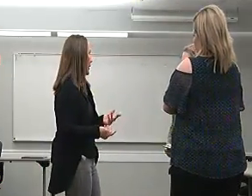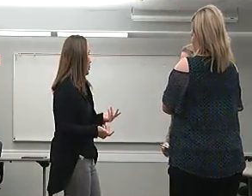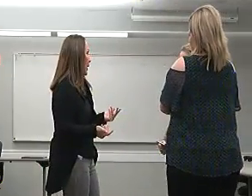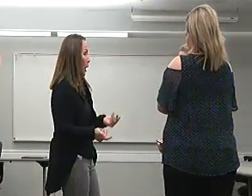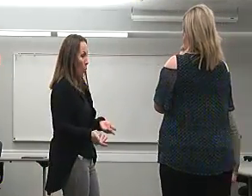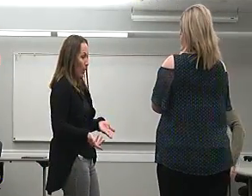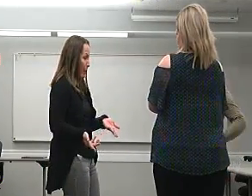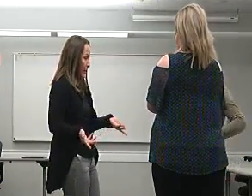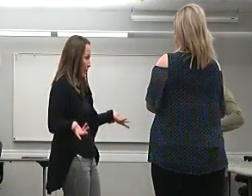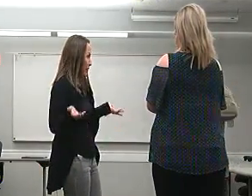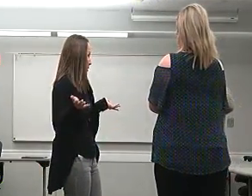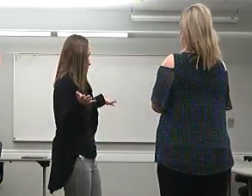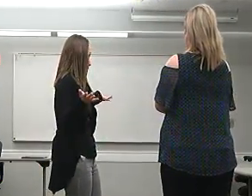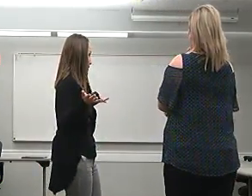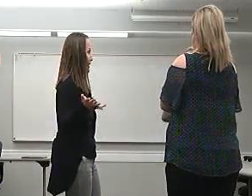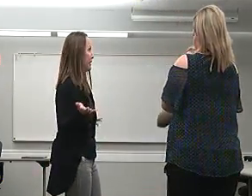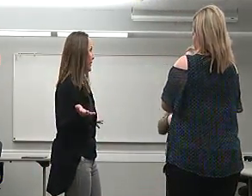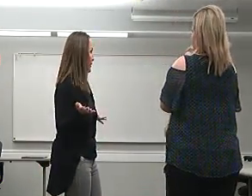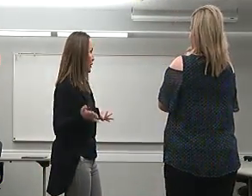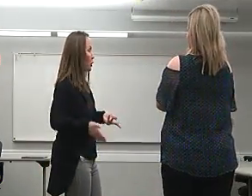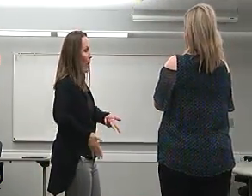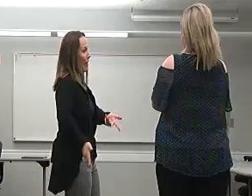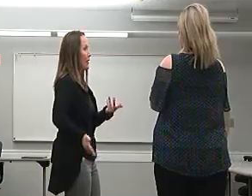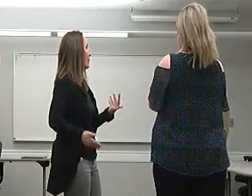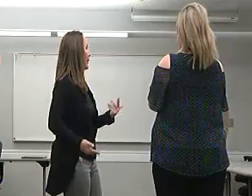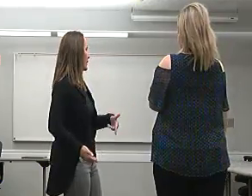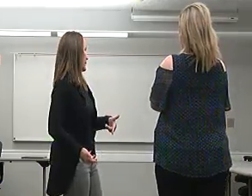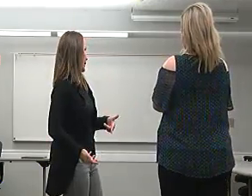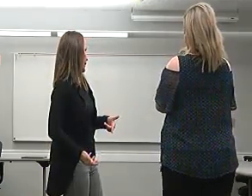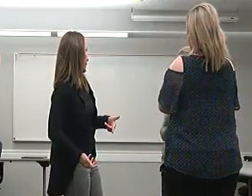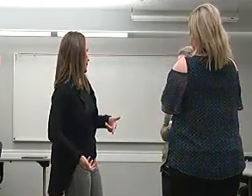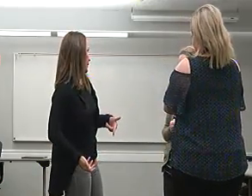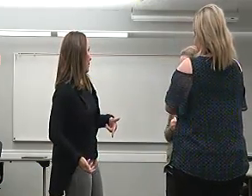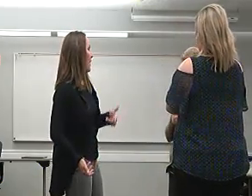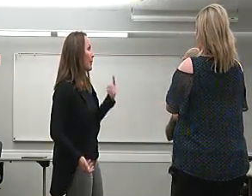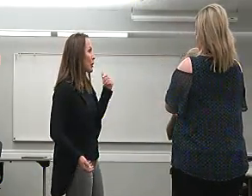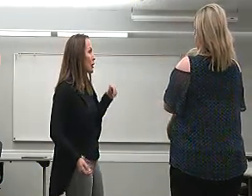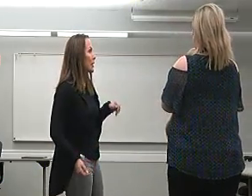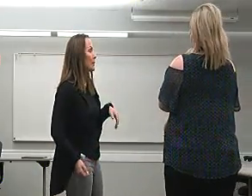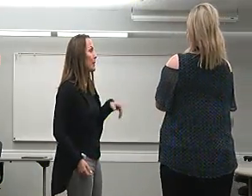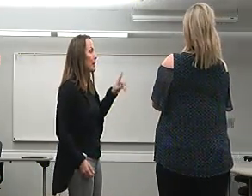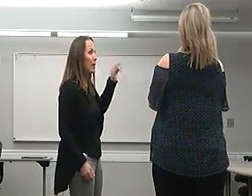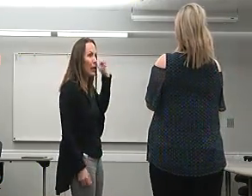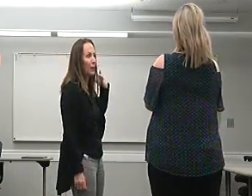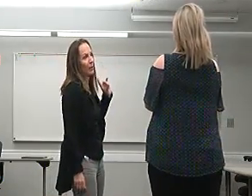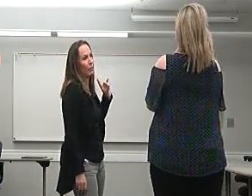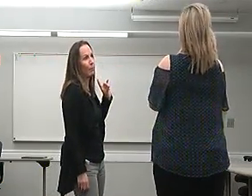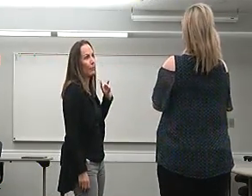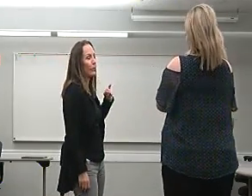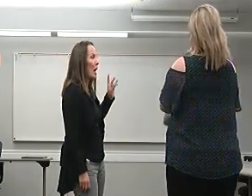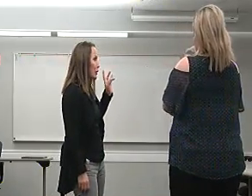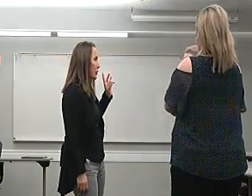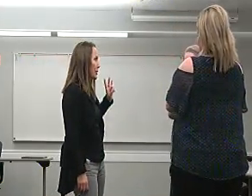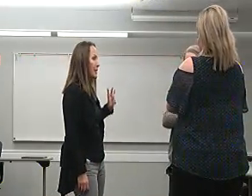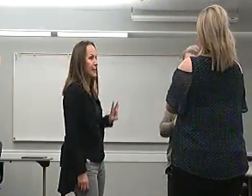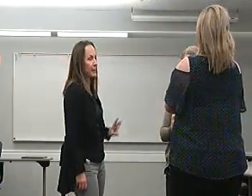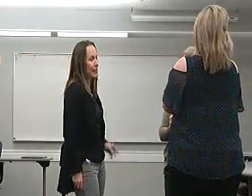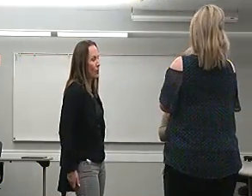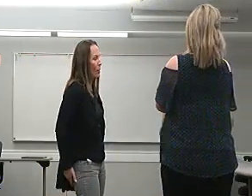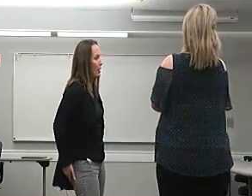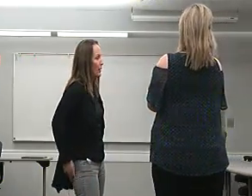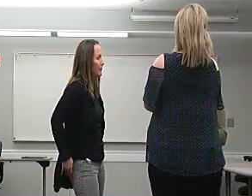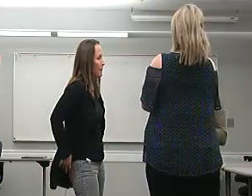posted everything. You have an implanted mouth. Maybe she's going to be the place. And then I was actually just looking